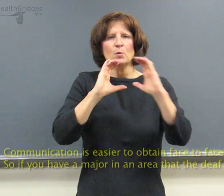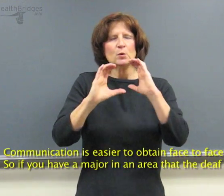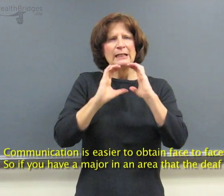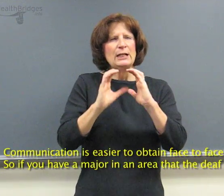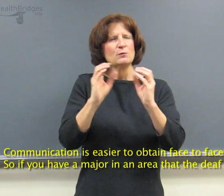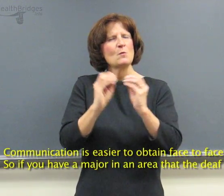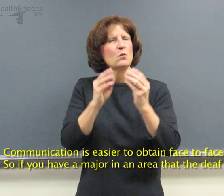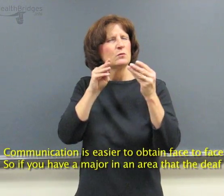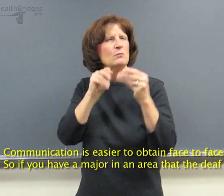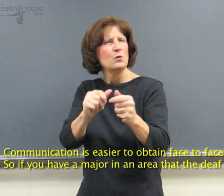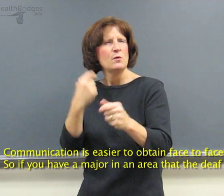counseling.